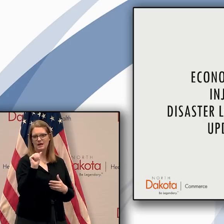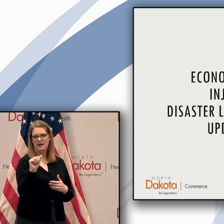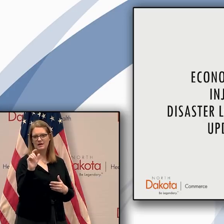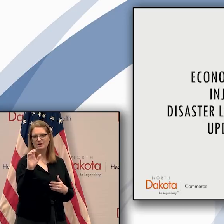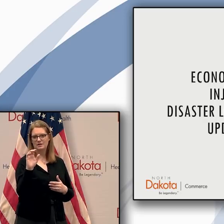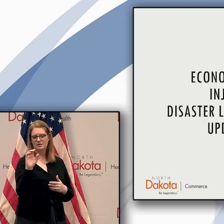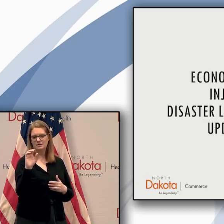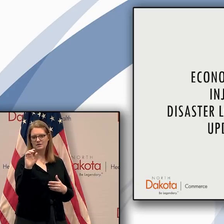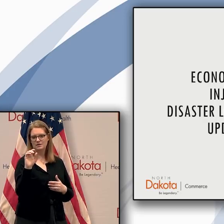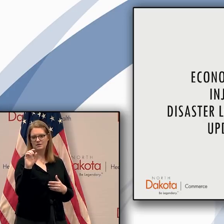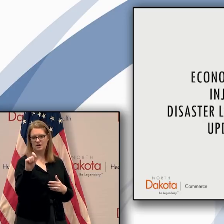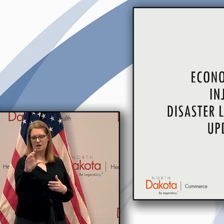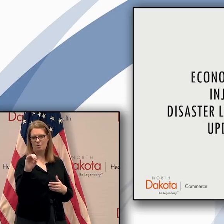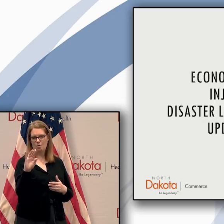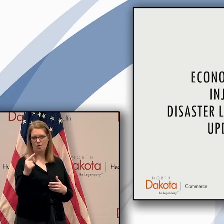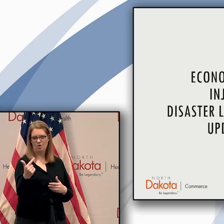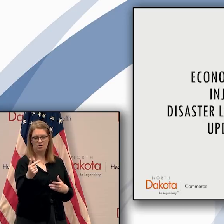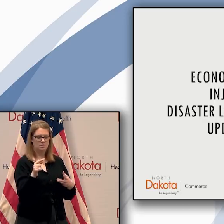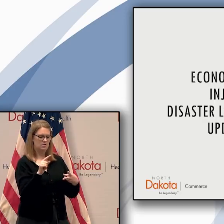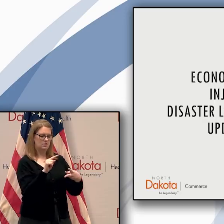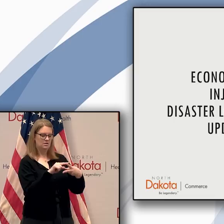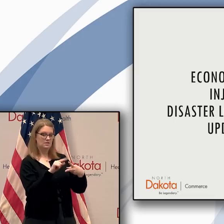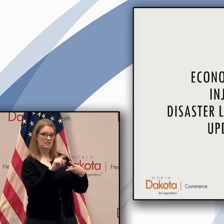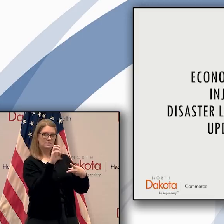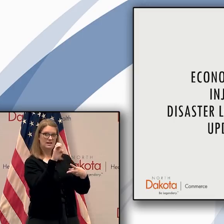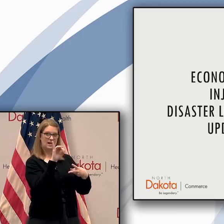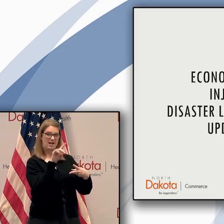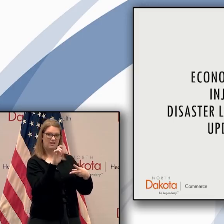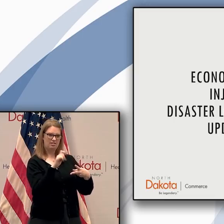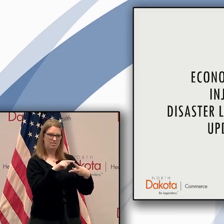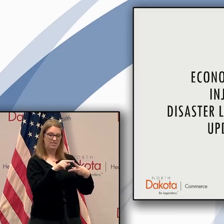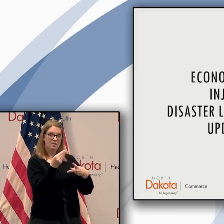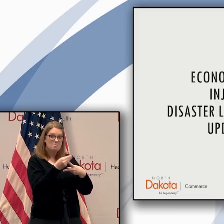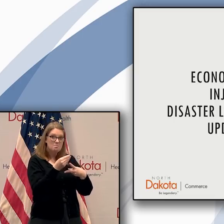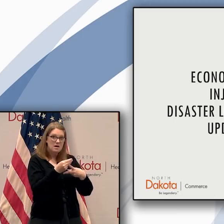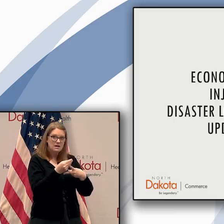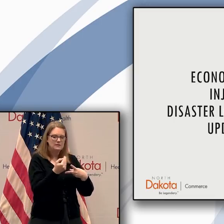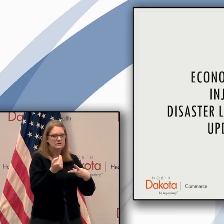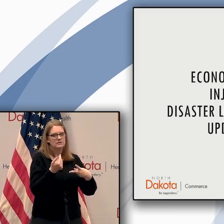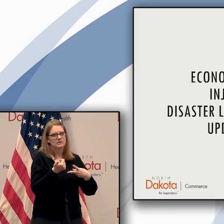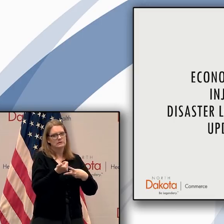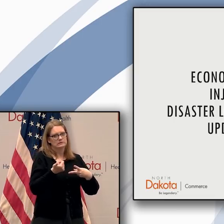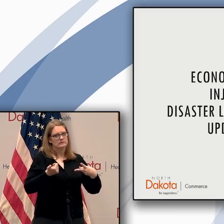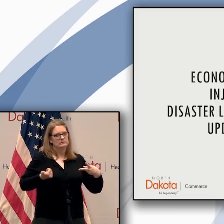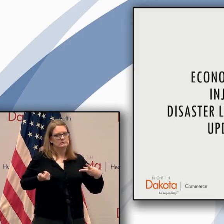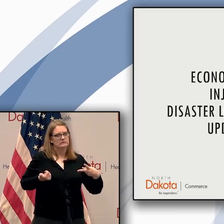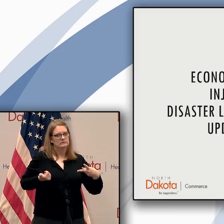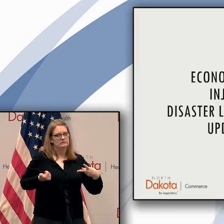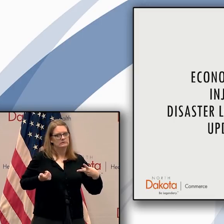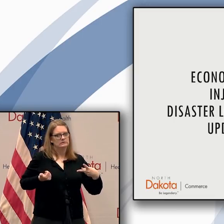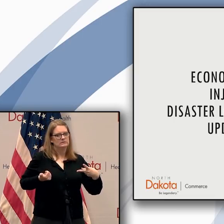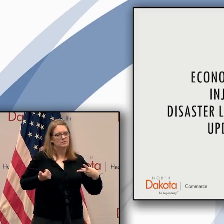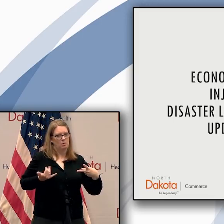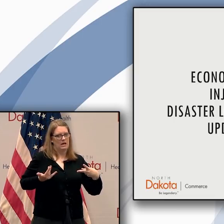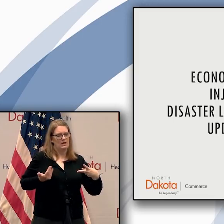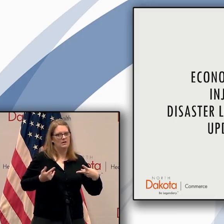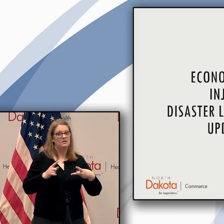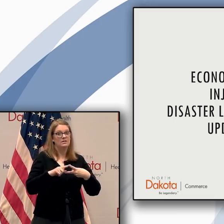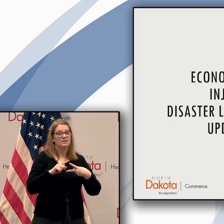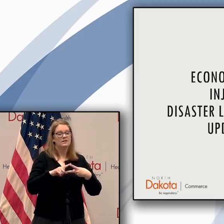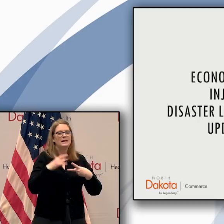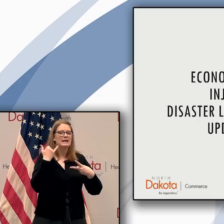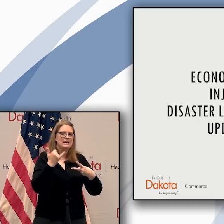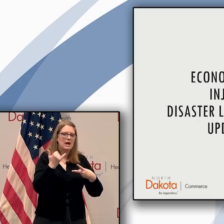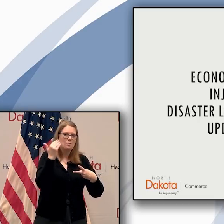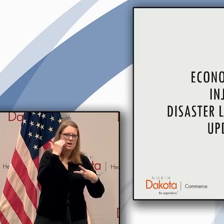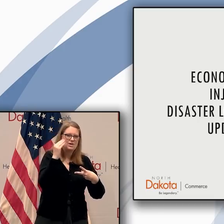disastercustomerservice@sba.org. The funding under the EIDL was delayed for several weeks after its initial launch in mid-March. However, we are now aware